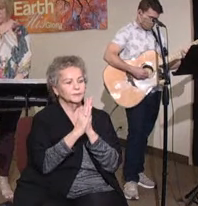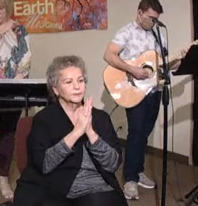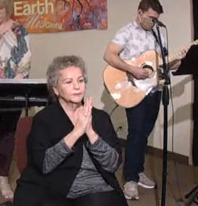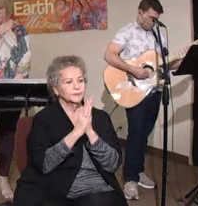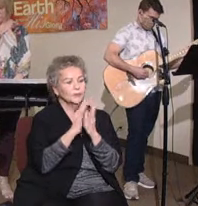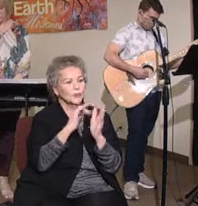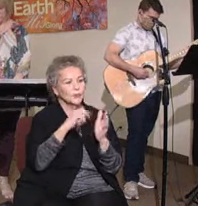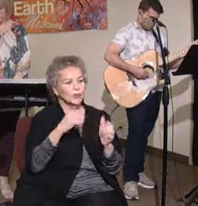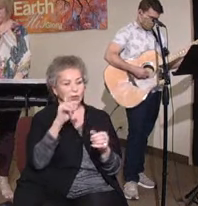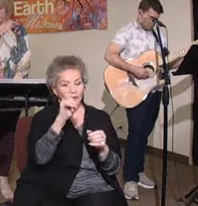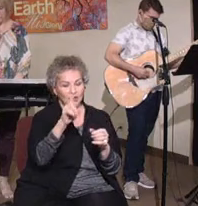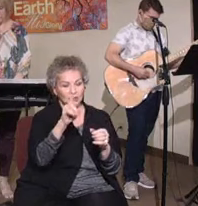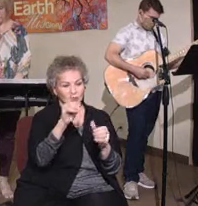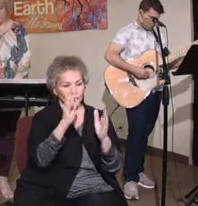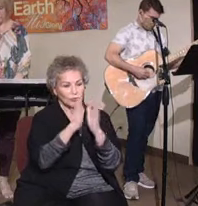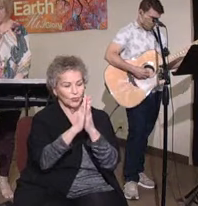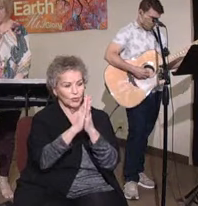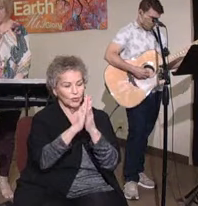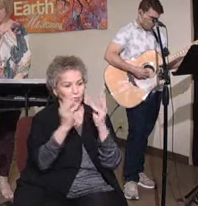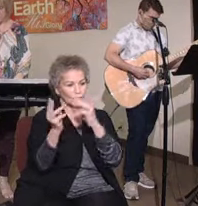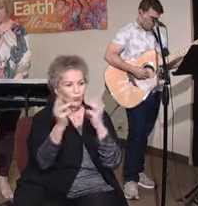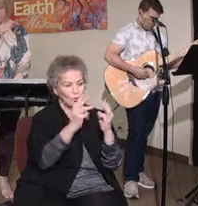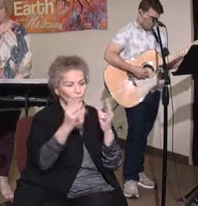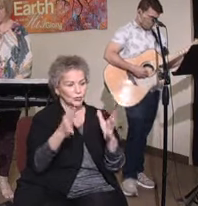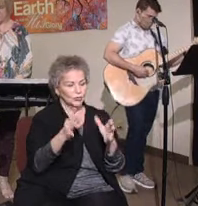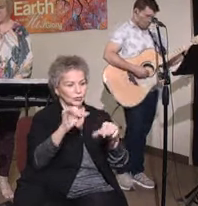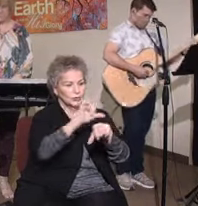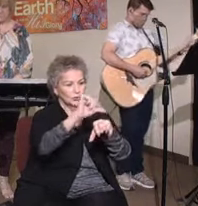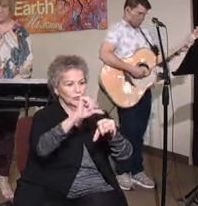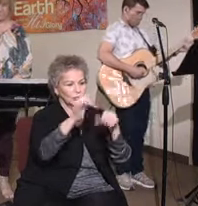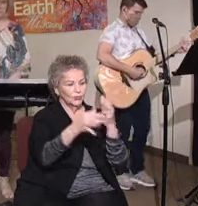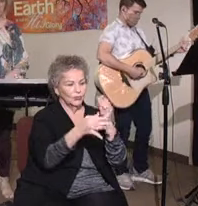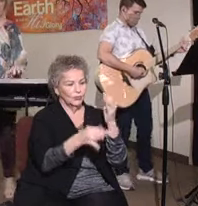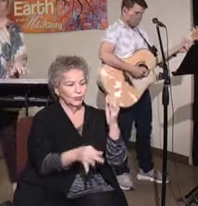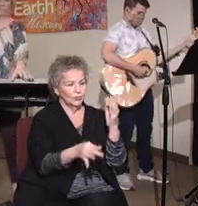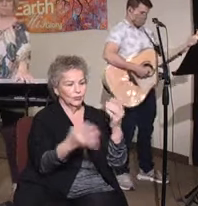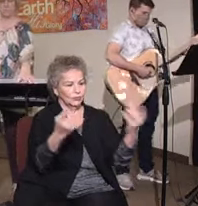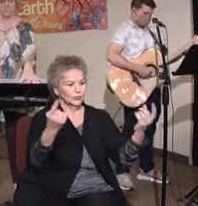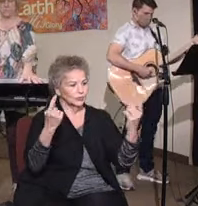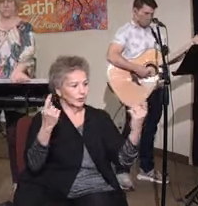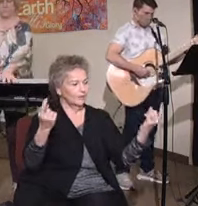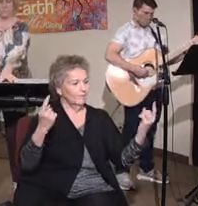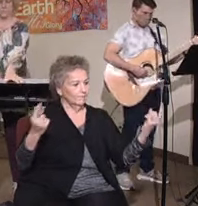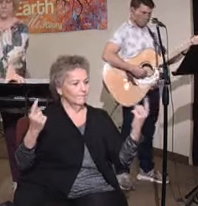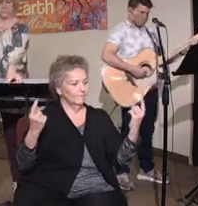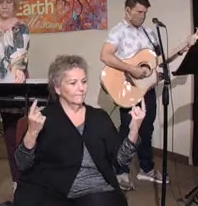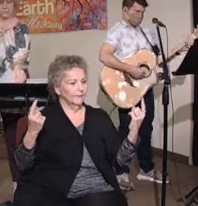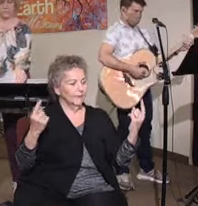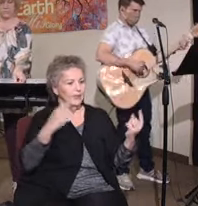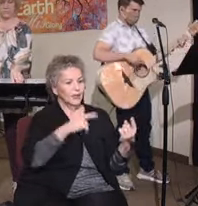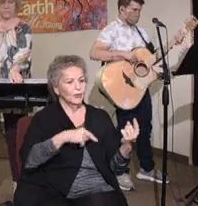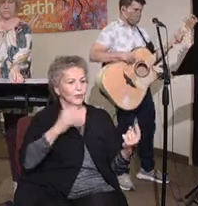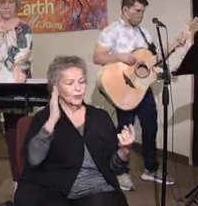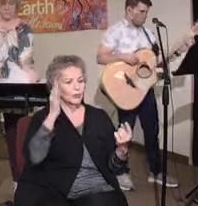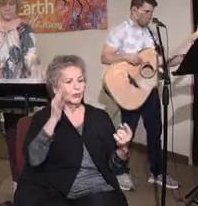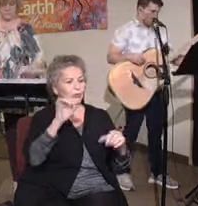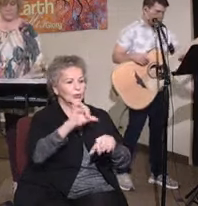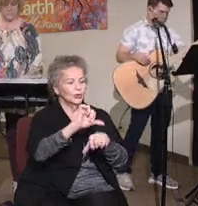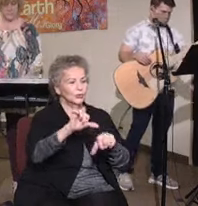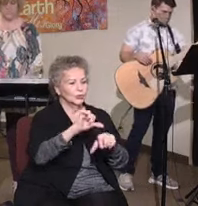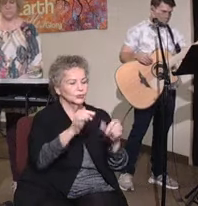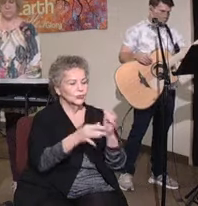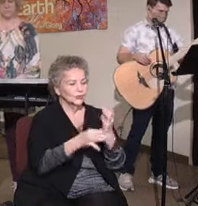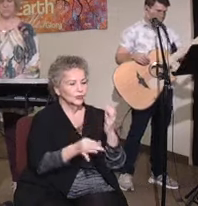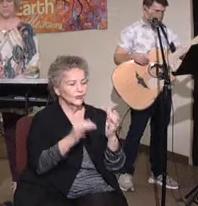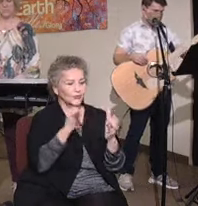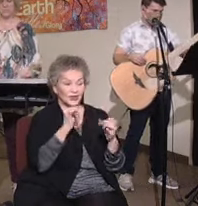prayer warriors that anoint with oil to come, and we're going to anoint you with oil. If you are